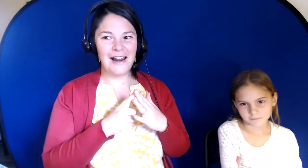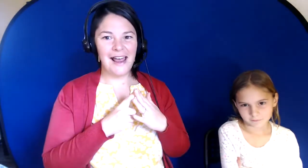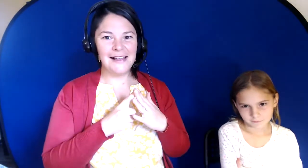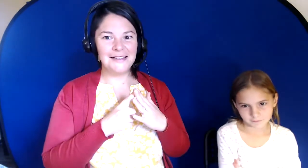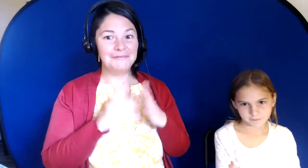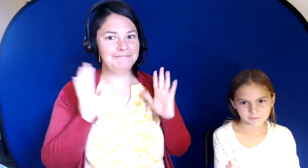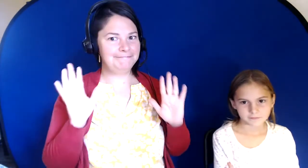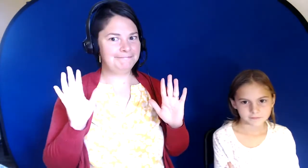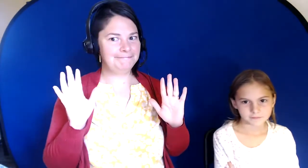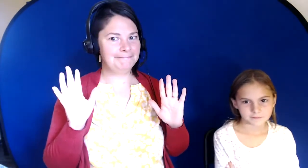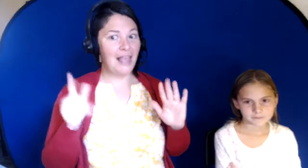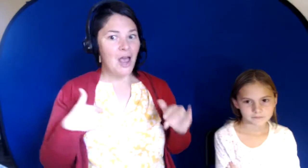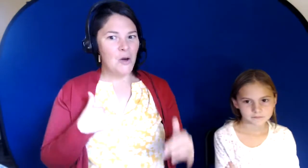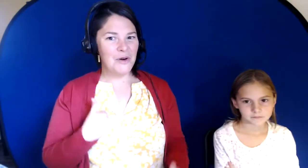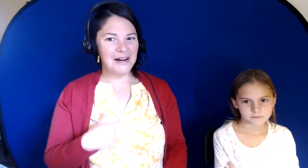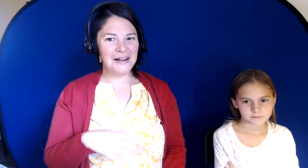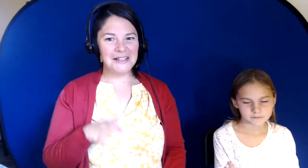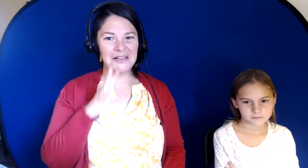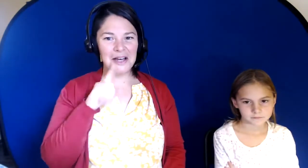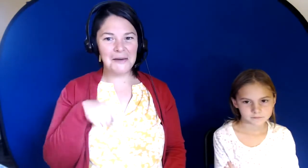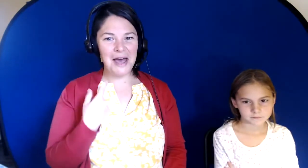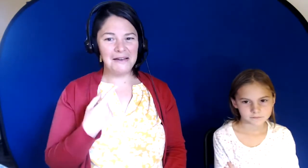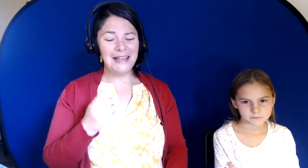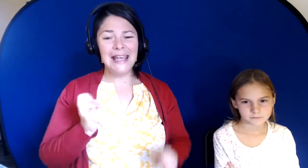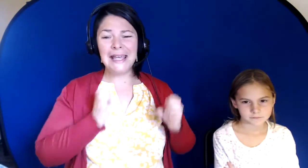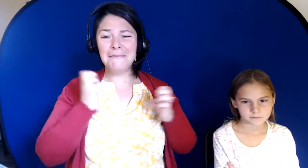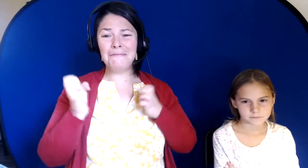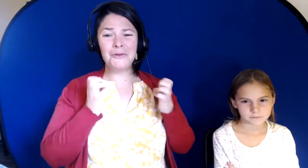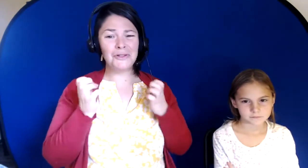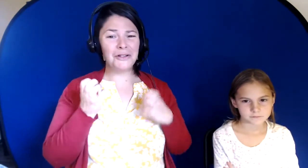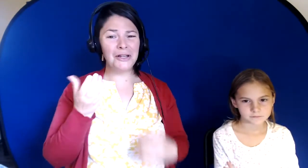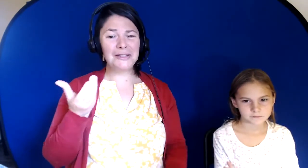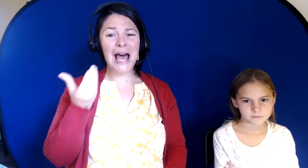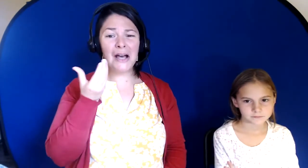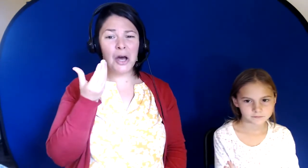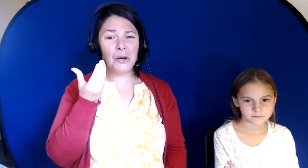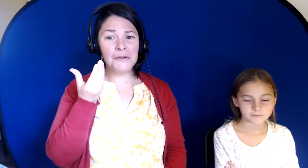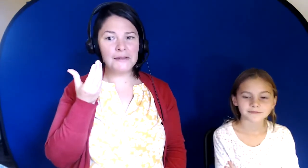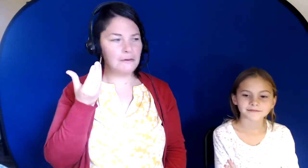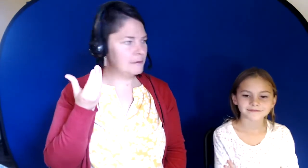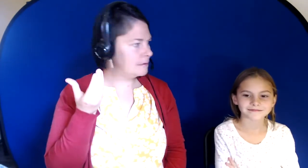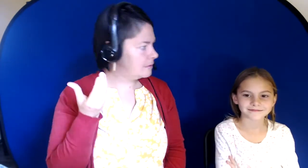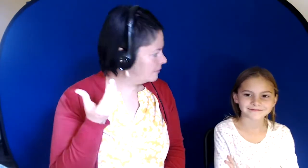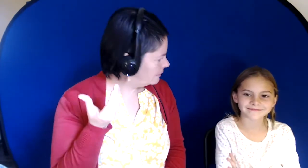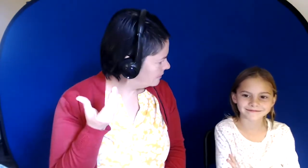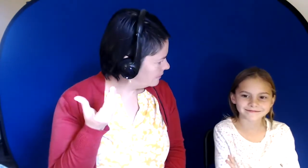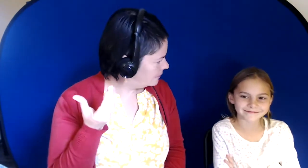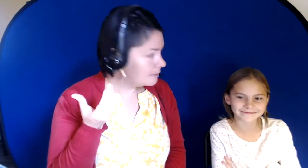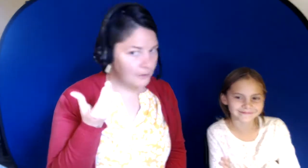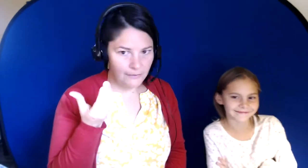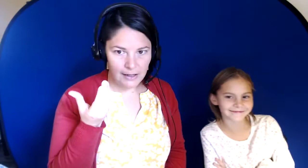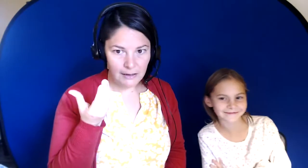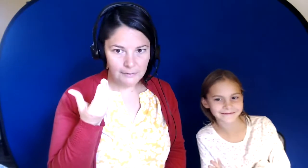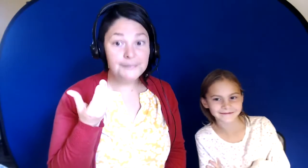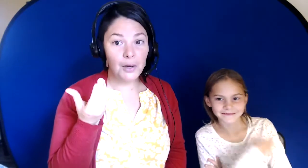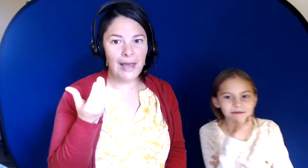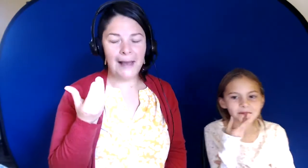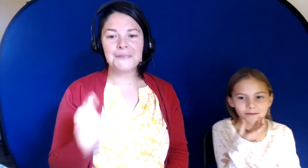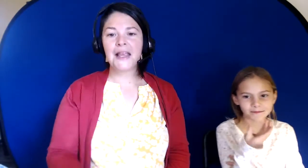started. We're going to talk about emotional tacos. You ready? Okay, the